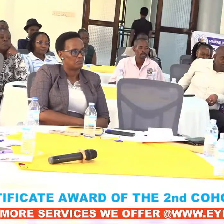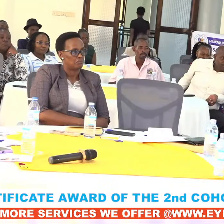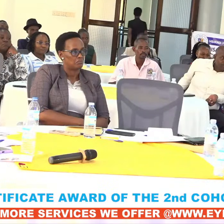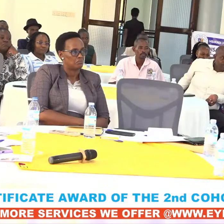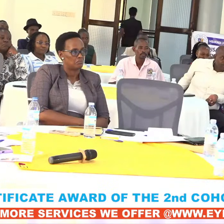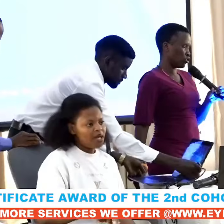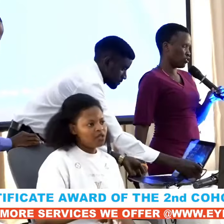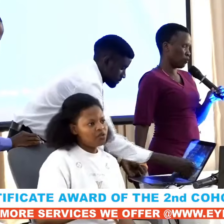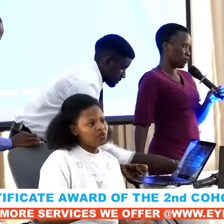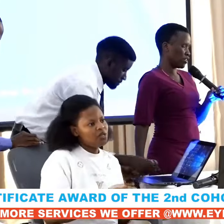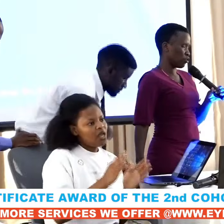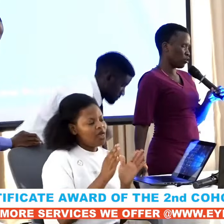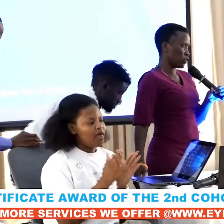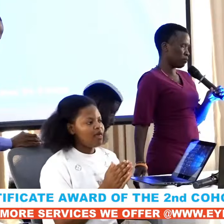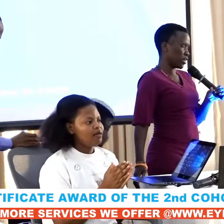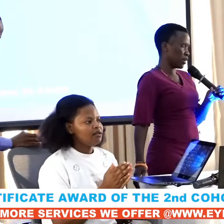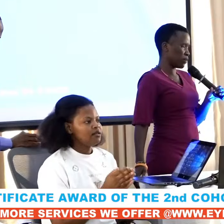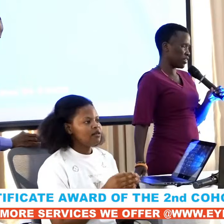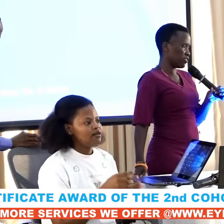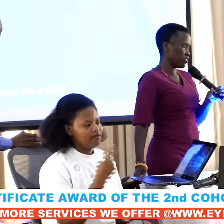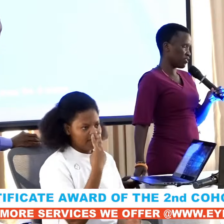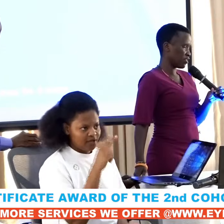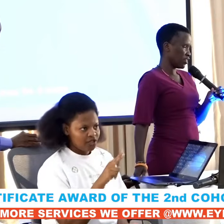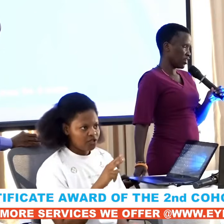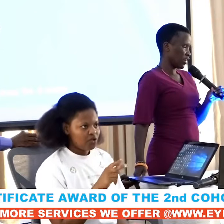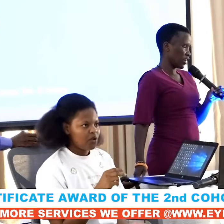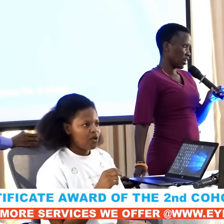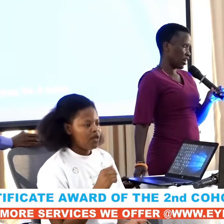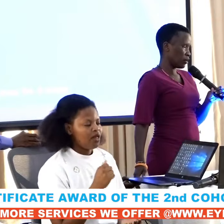then the visual disability or impairment